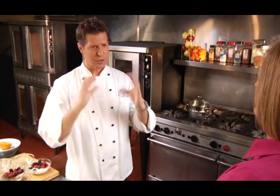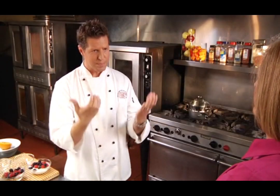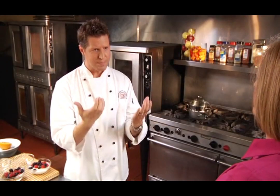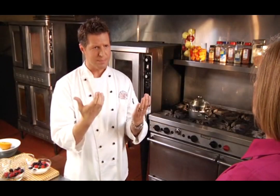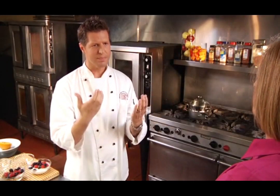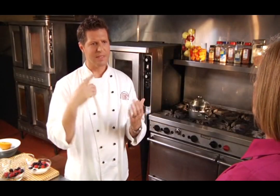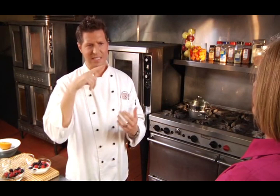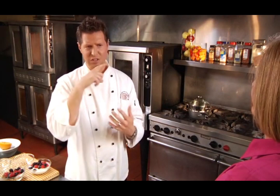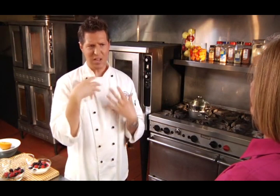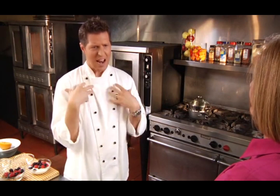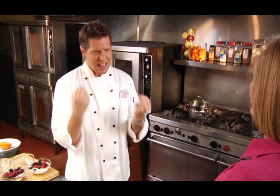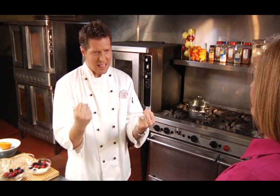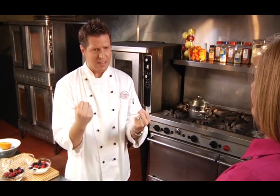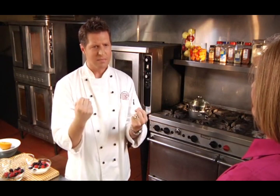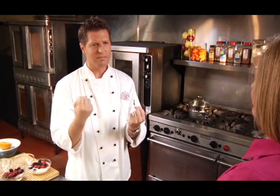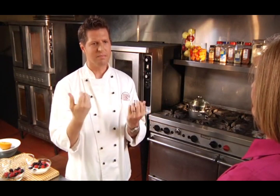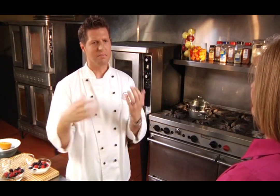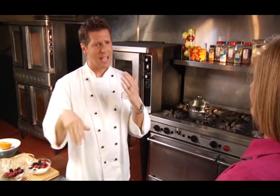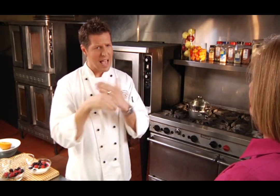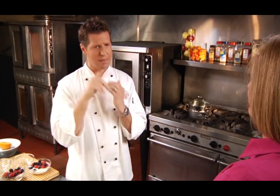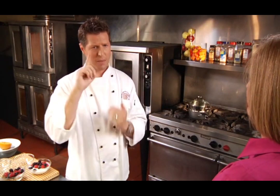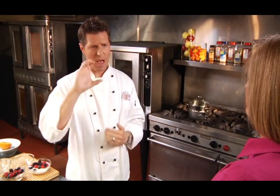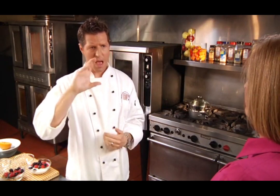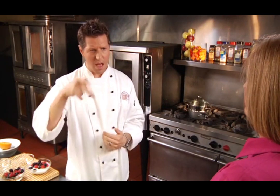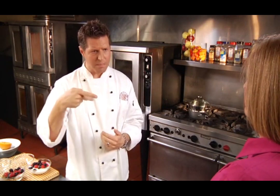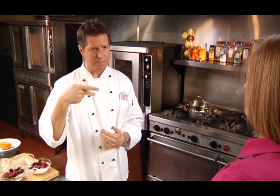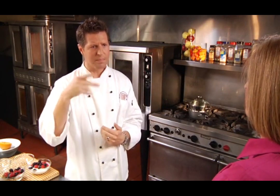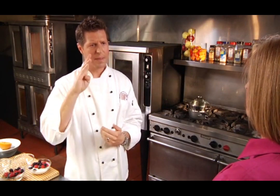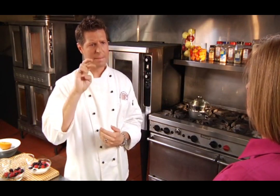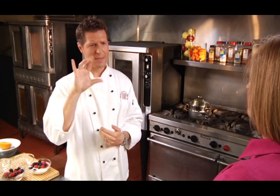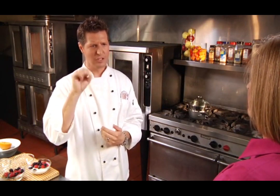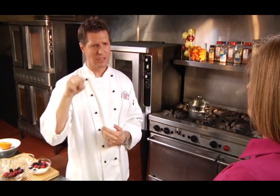For breakfast, we can add 1 cup of berries to a healthy cereal.